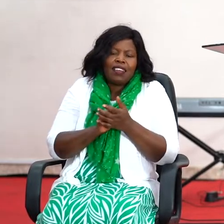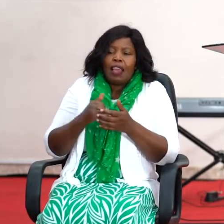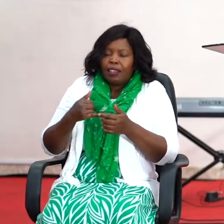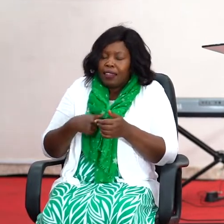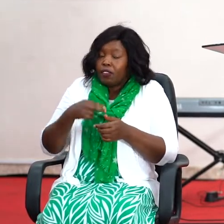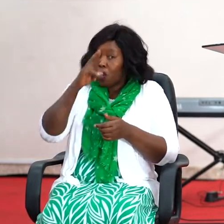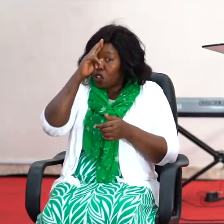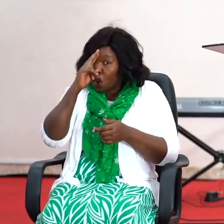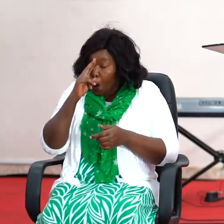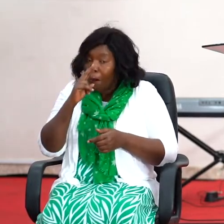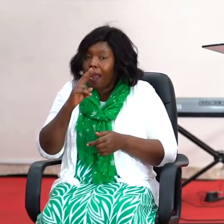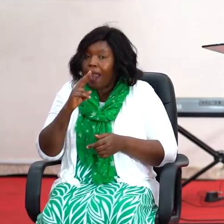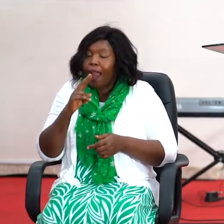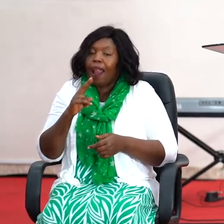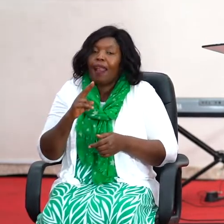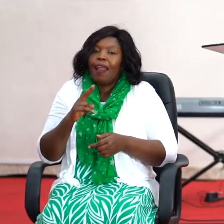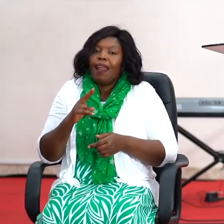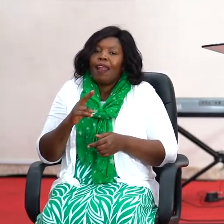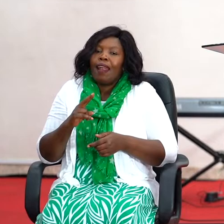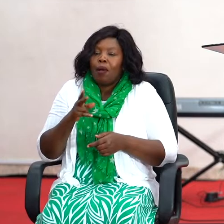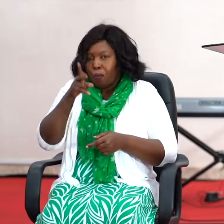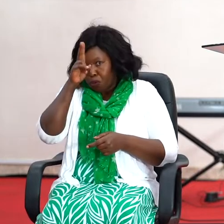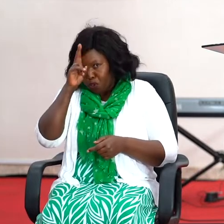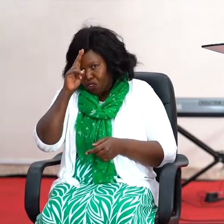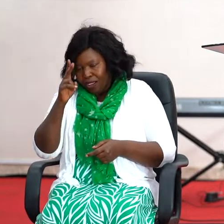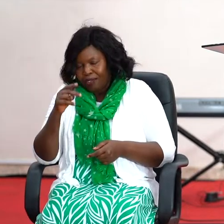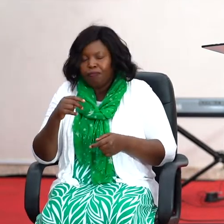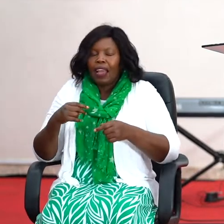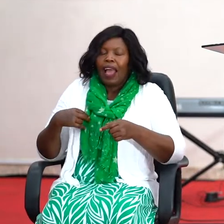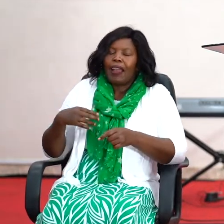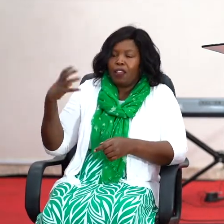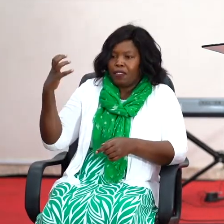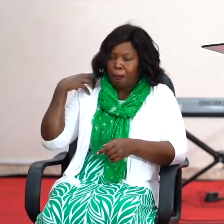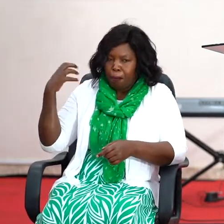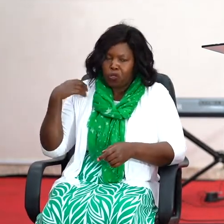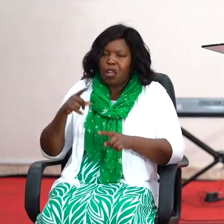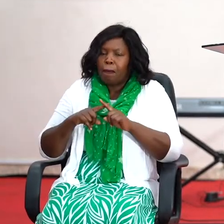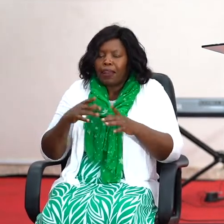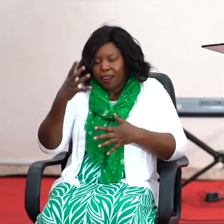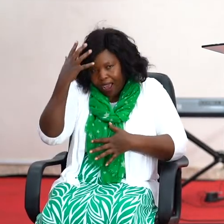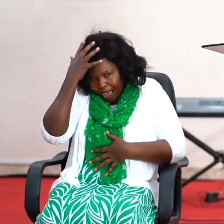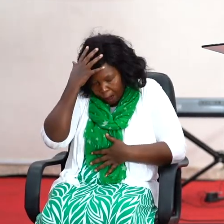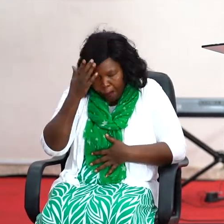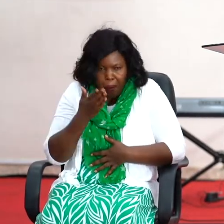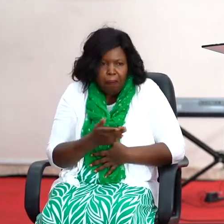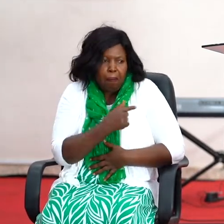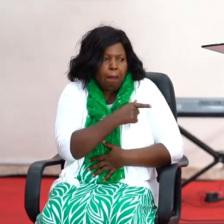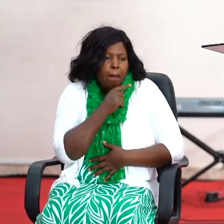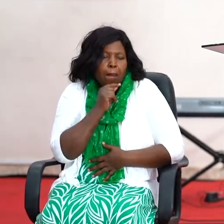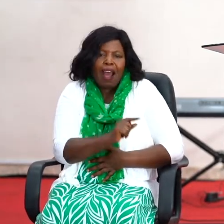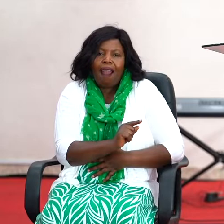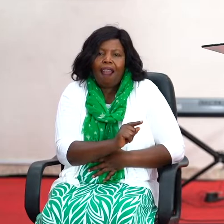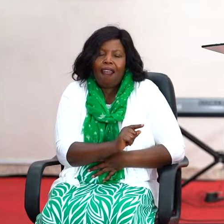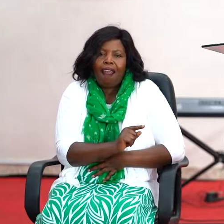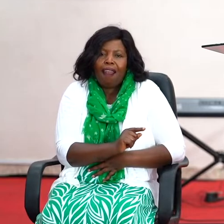Roman soldier. He was a senior, he had a high rank, but he was a humble person. And so we